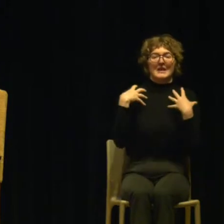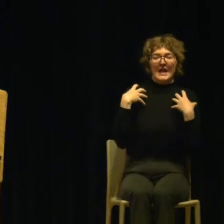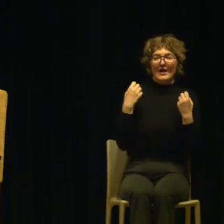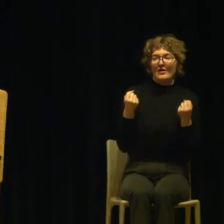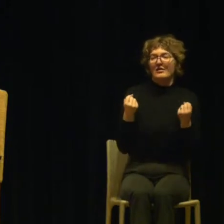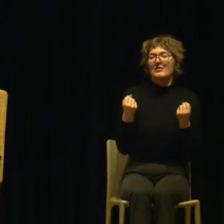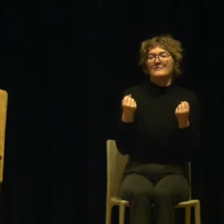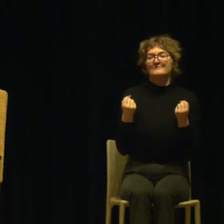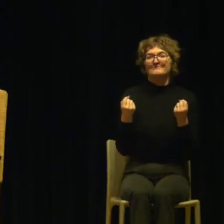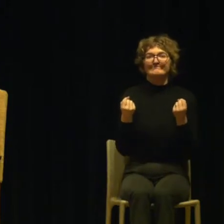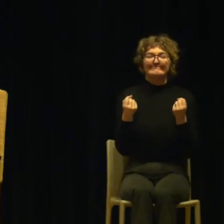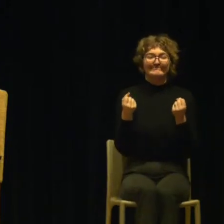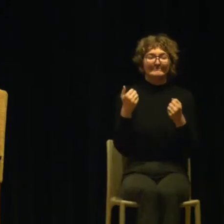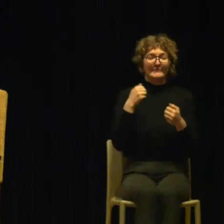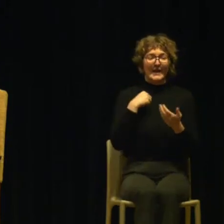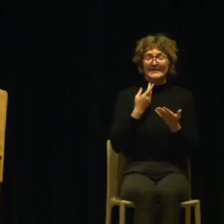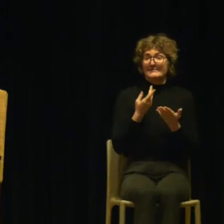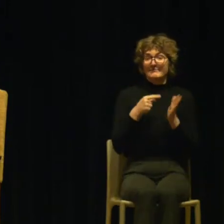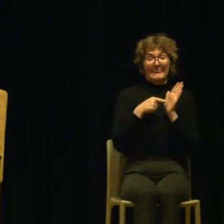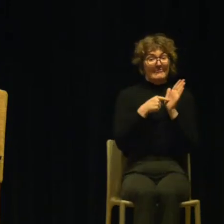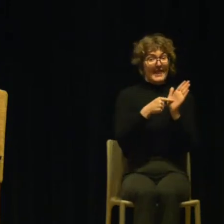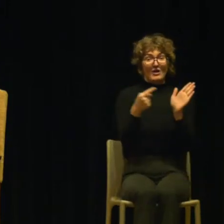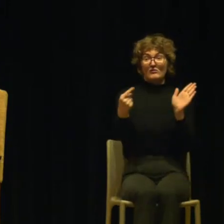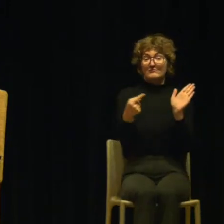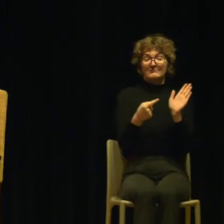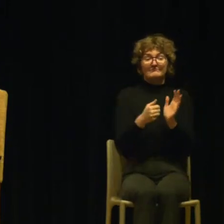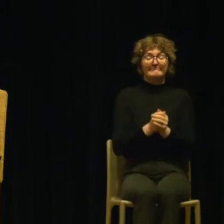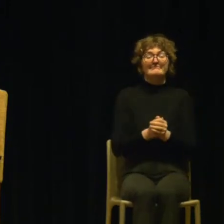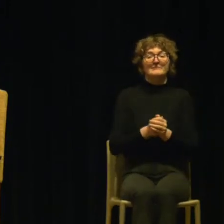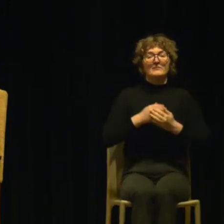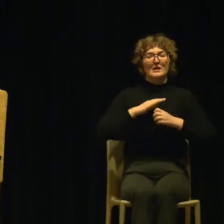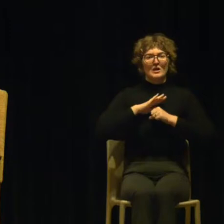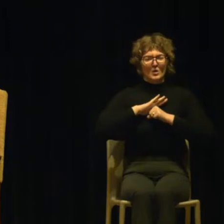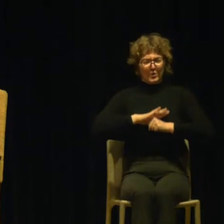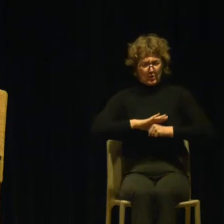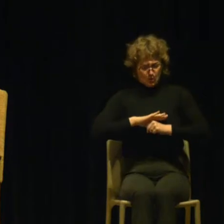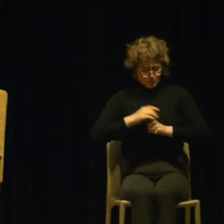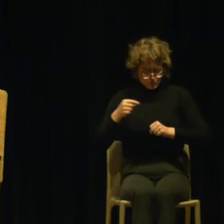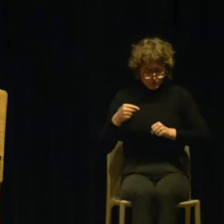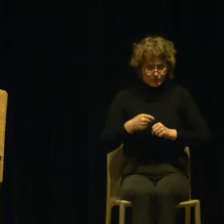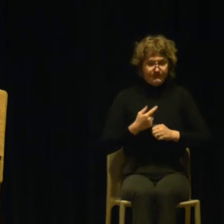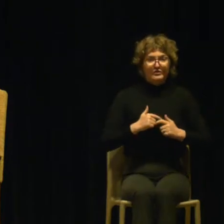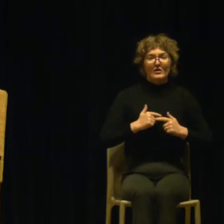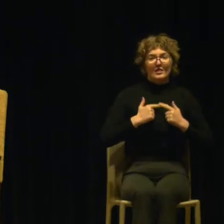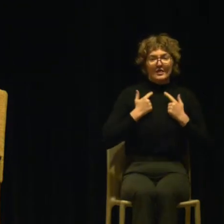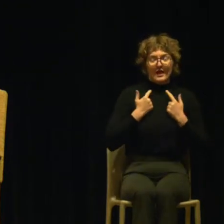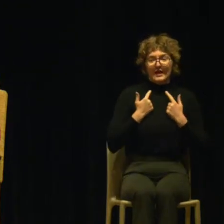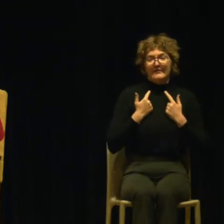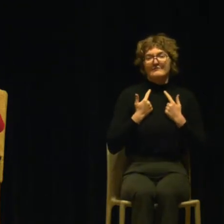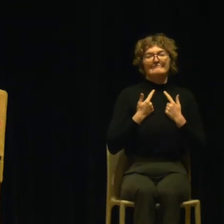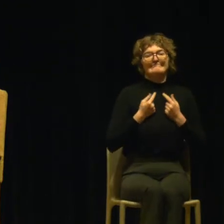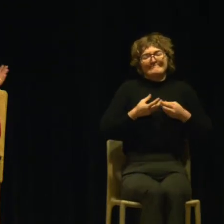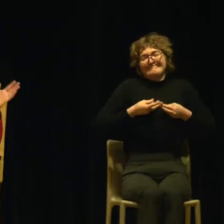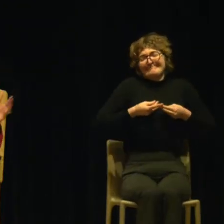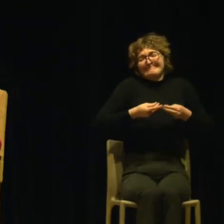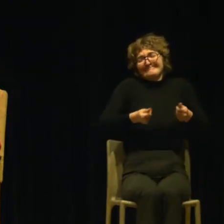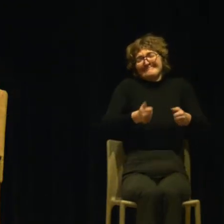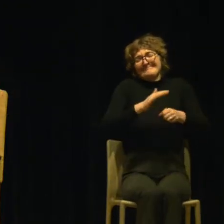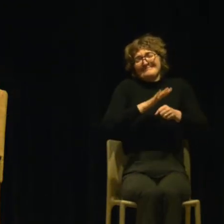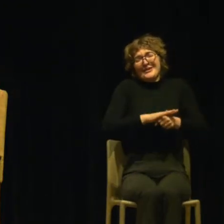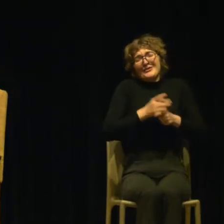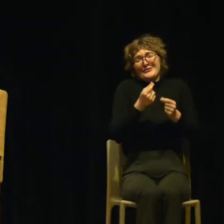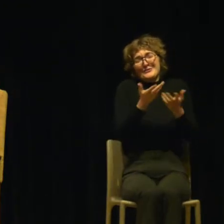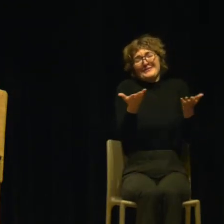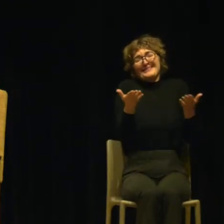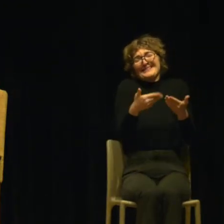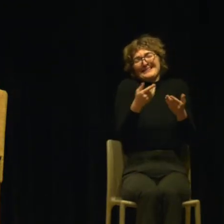because that's sure. The elephant in the room. Stress is, in your life, I wish I could say, eliminate the stress. Yes, why don't you?